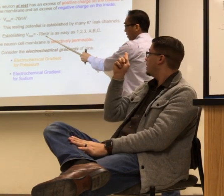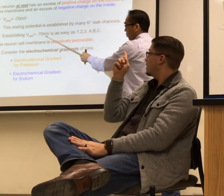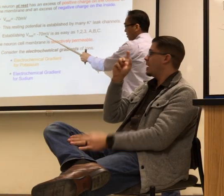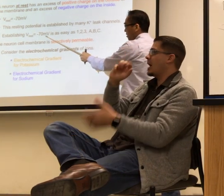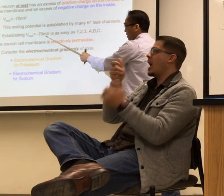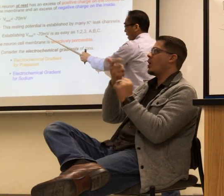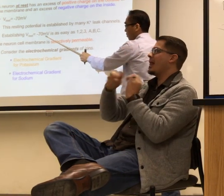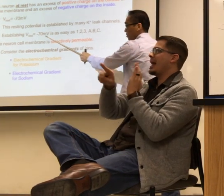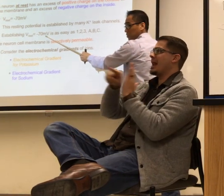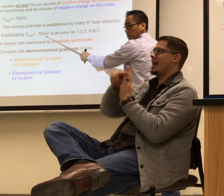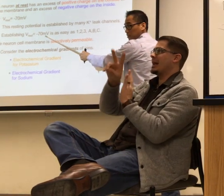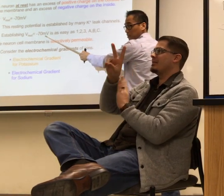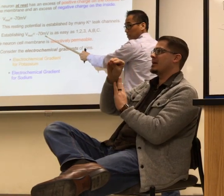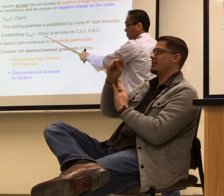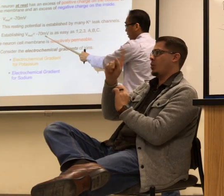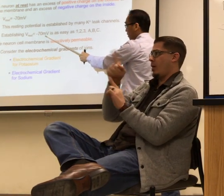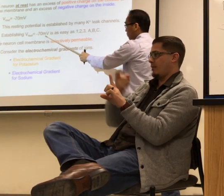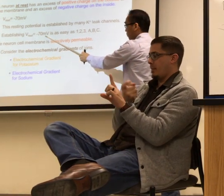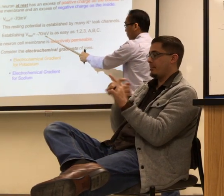how this number is established.